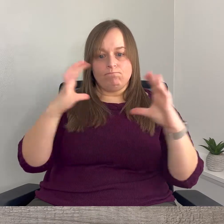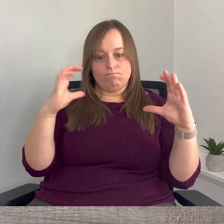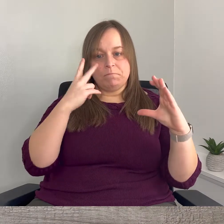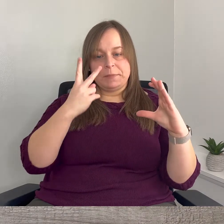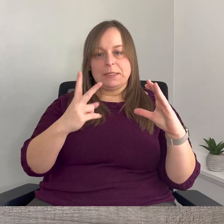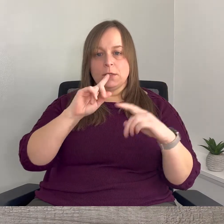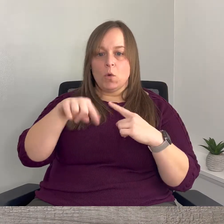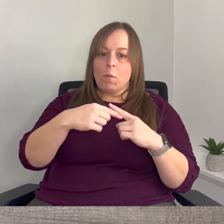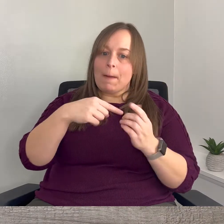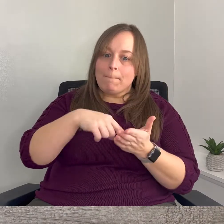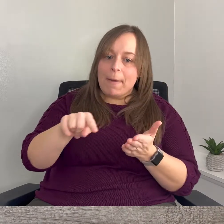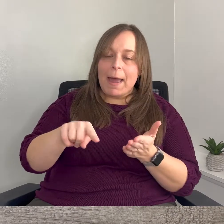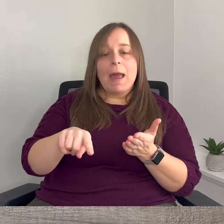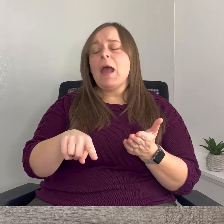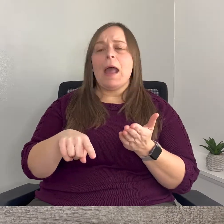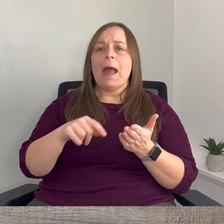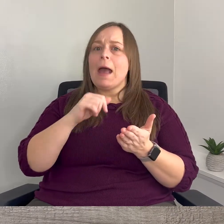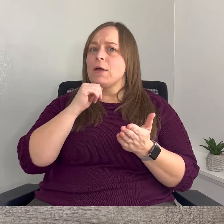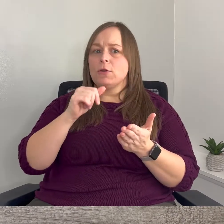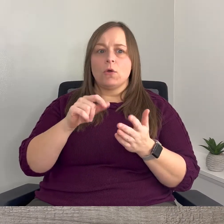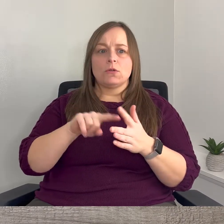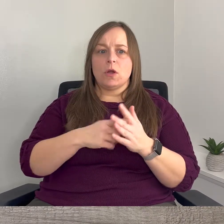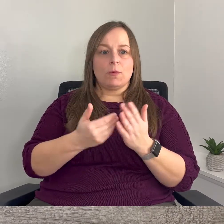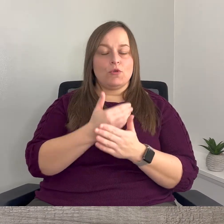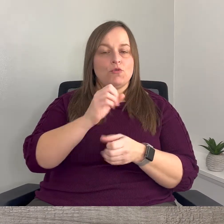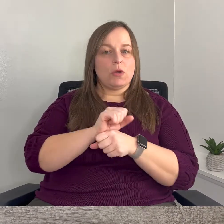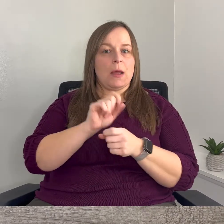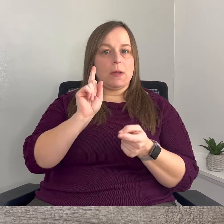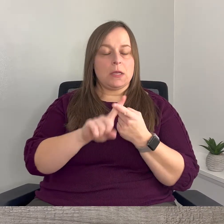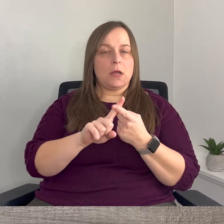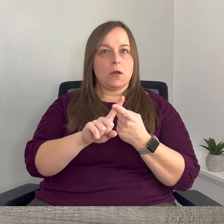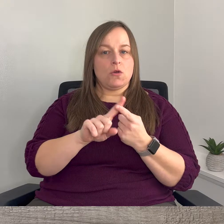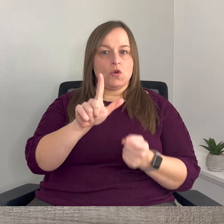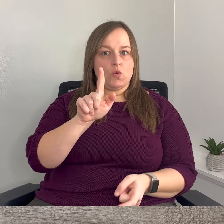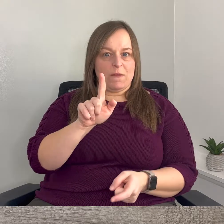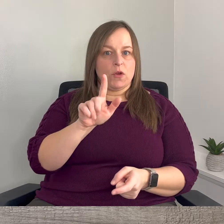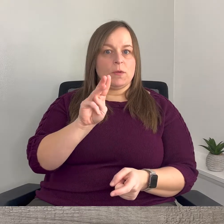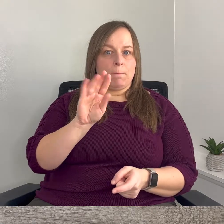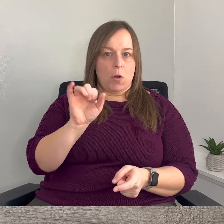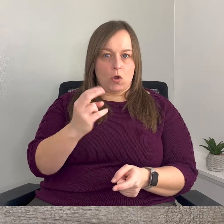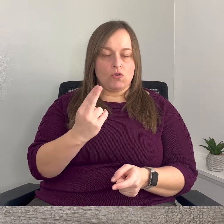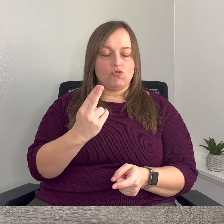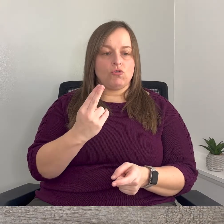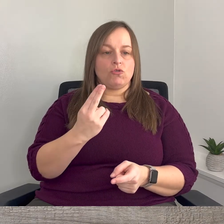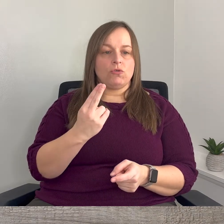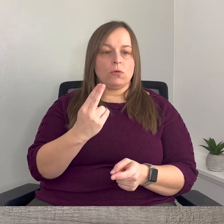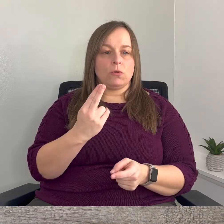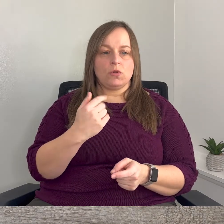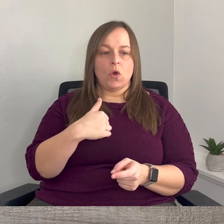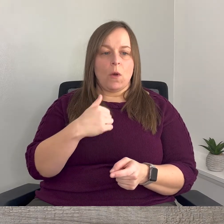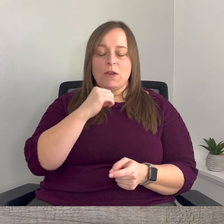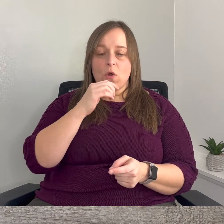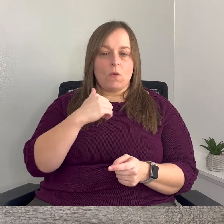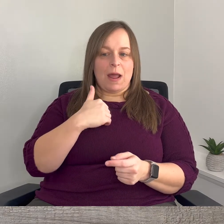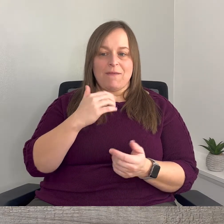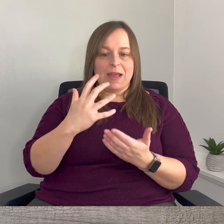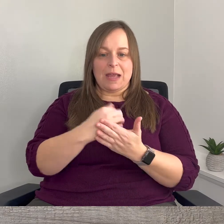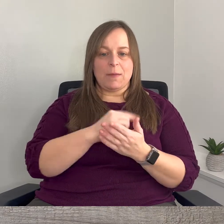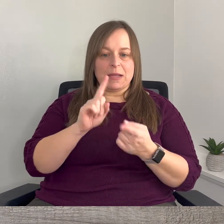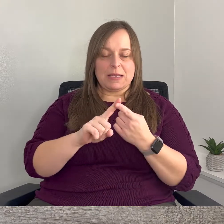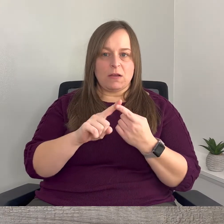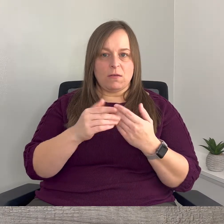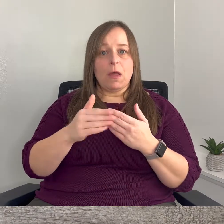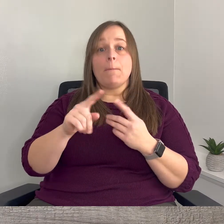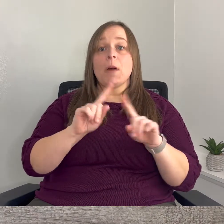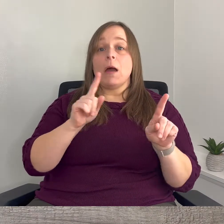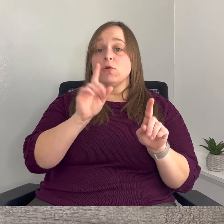for the month. And when we get paid, I don't start my new job until the 21st of March. So I won't really have